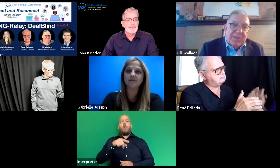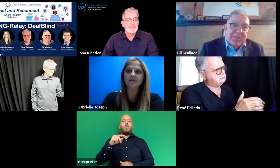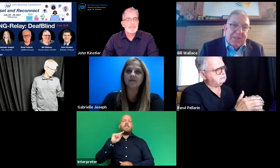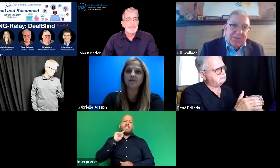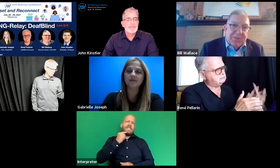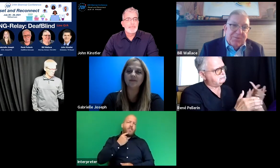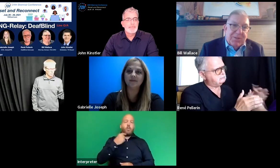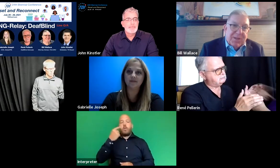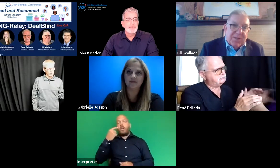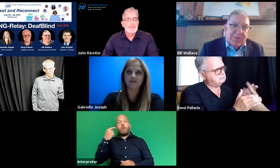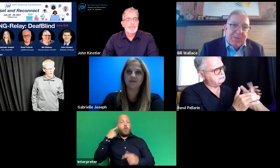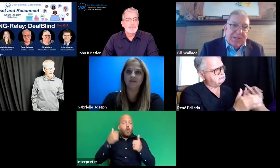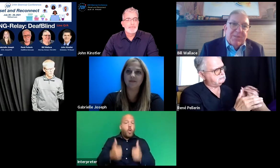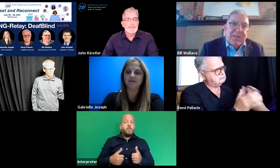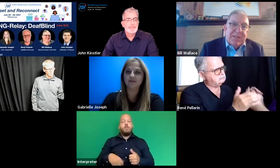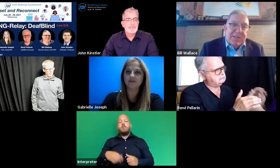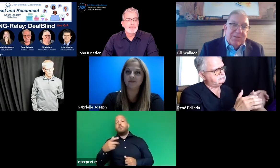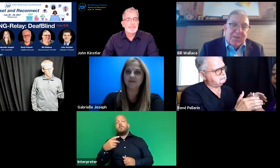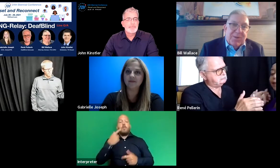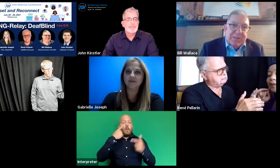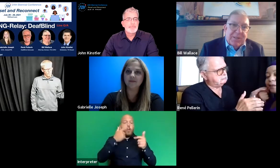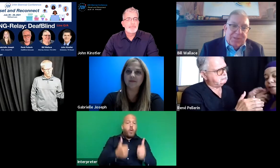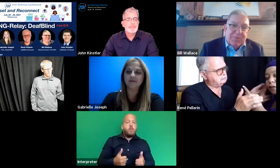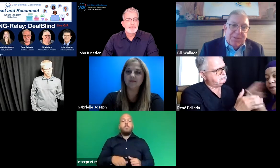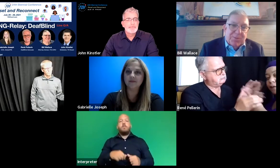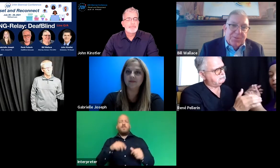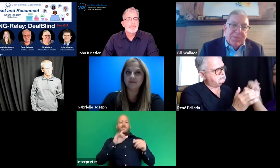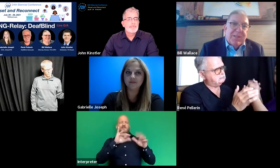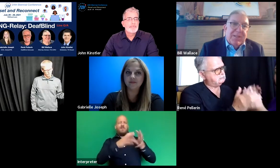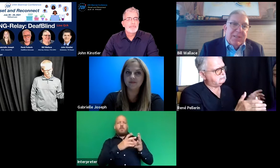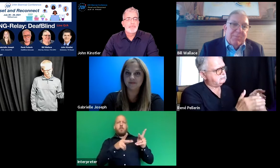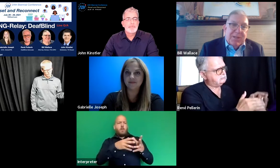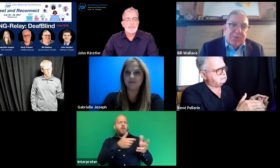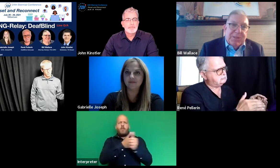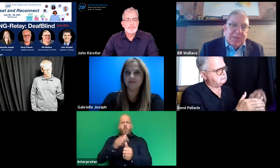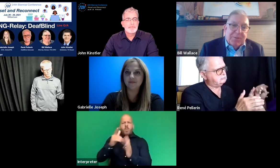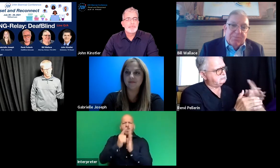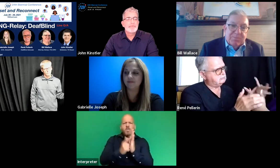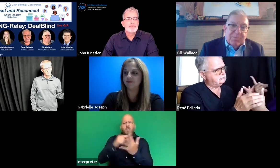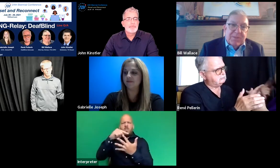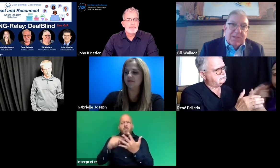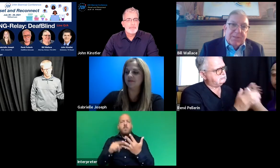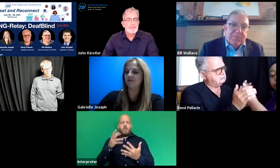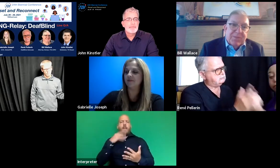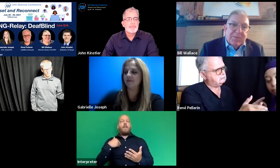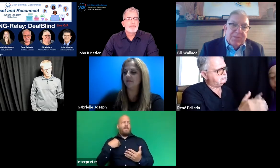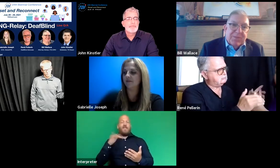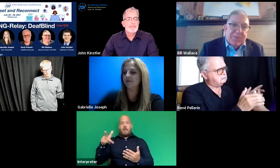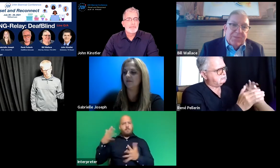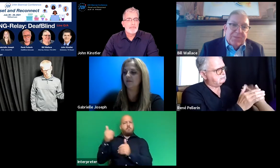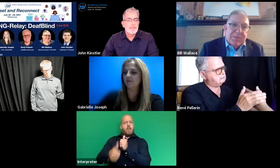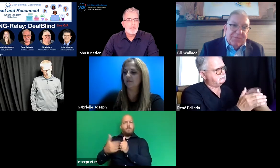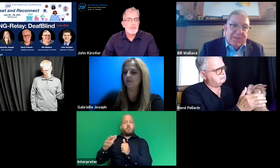to the statute which Congress passed, it is low-income individuals. And by low income,